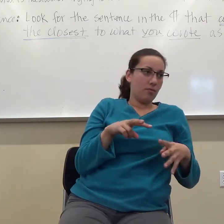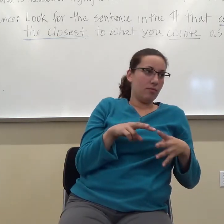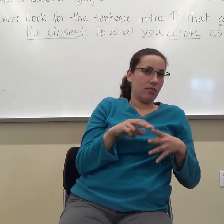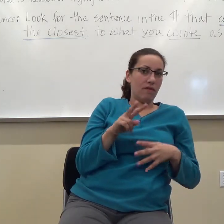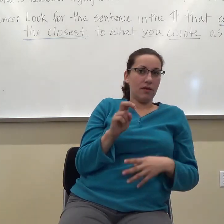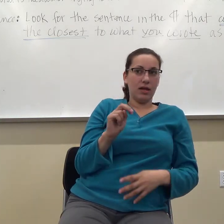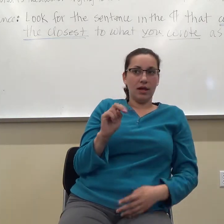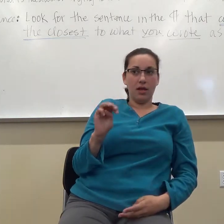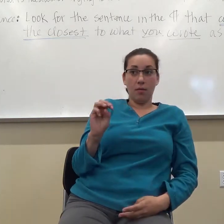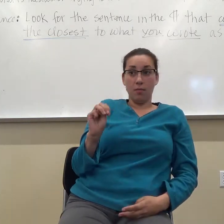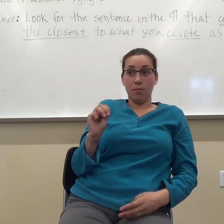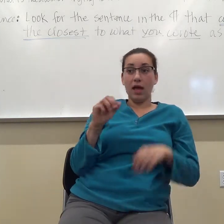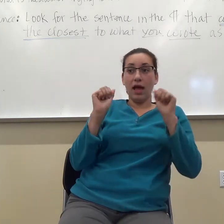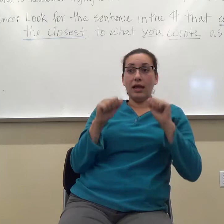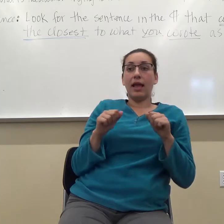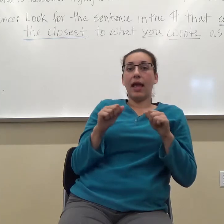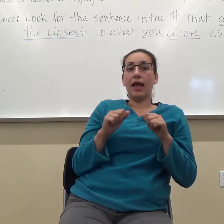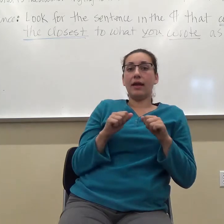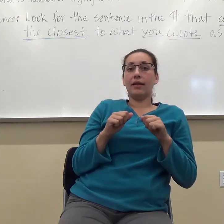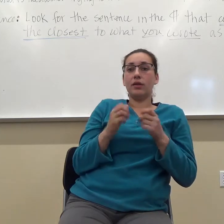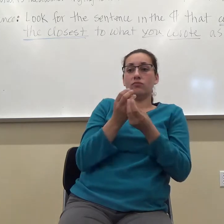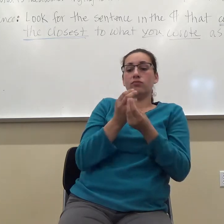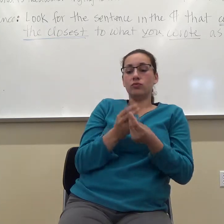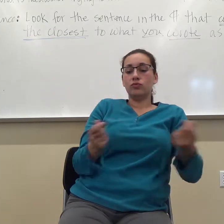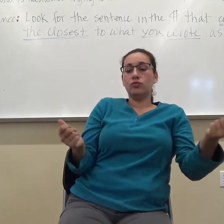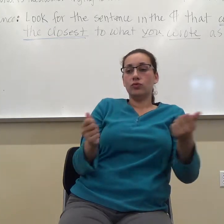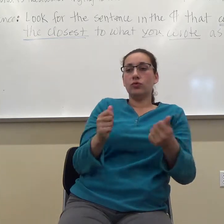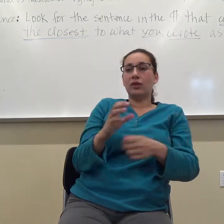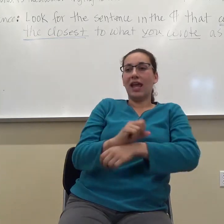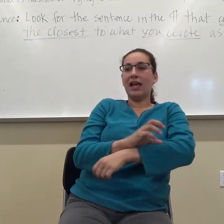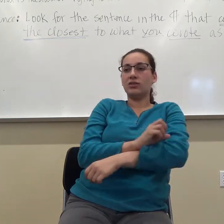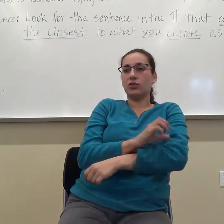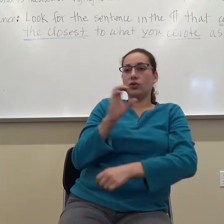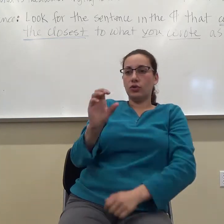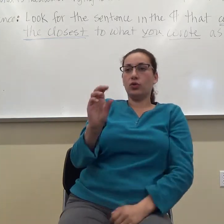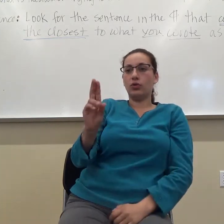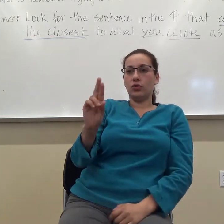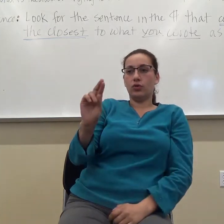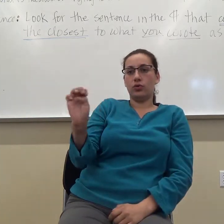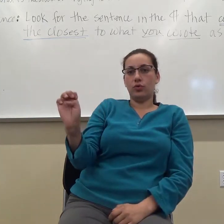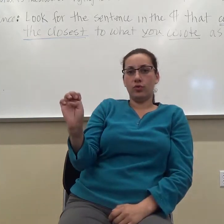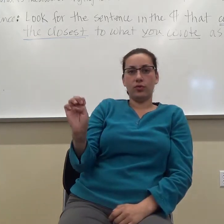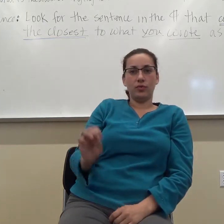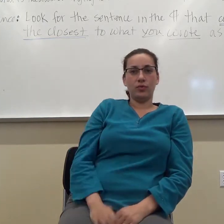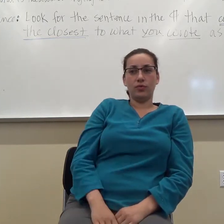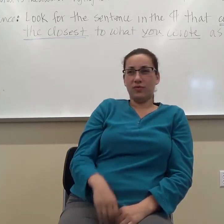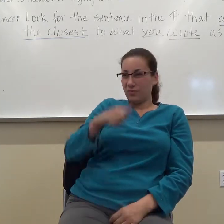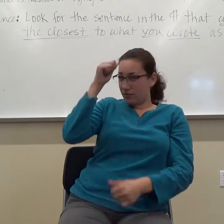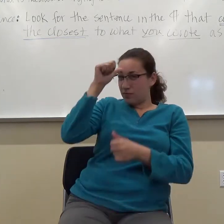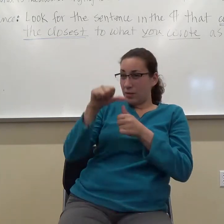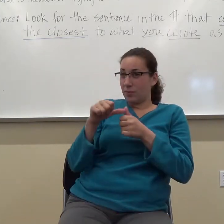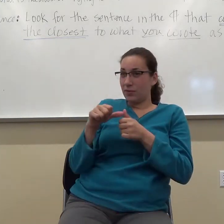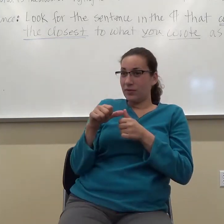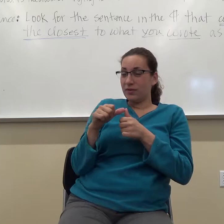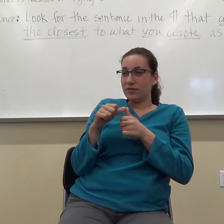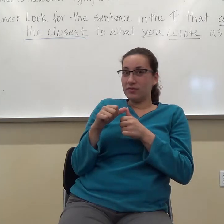can cure cancer. Was that the main idea? Remember that one? snake venom can